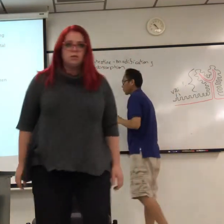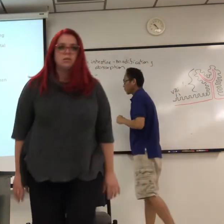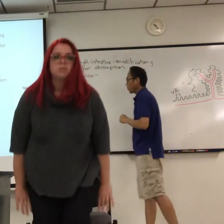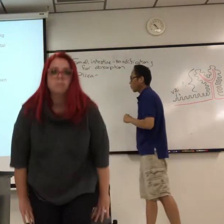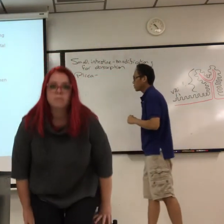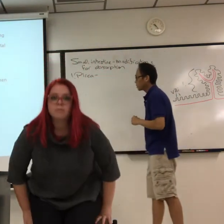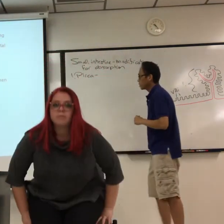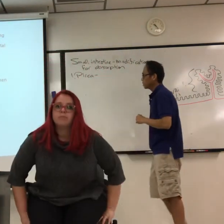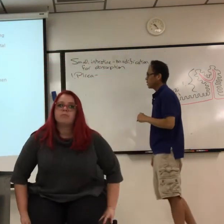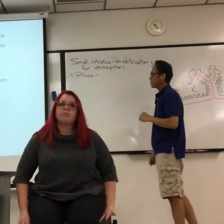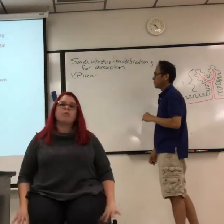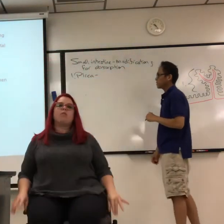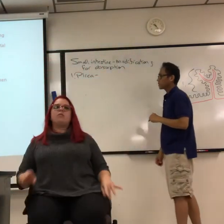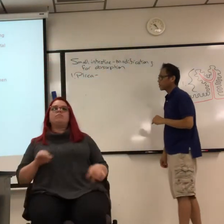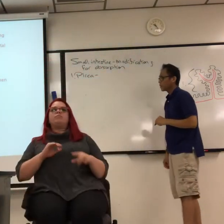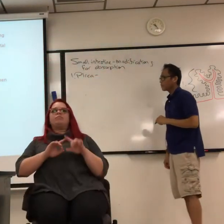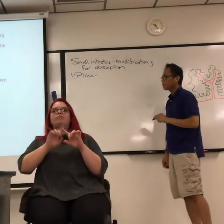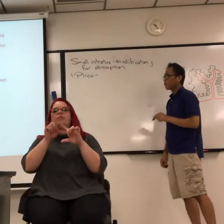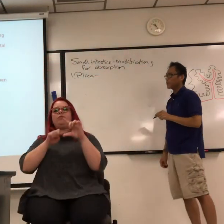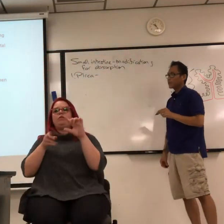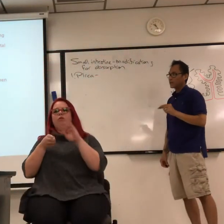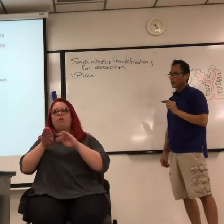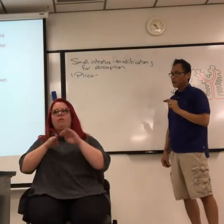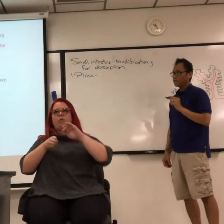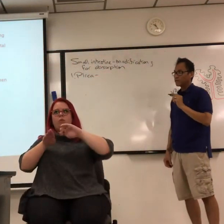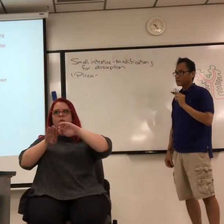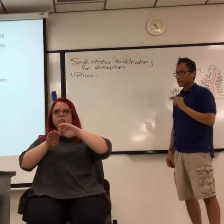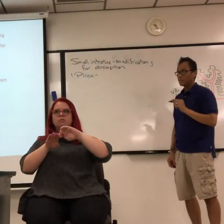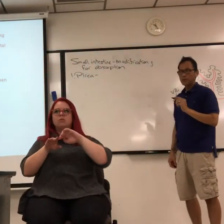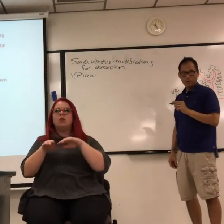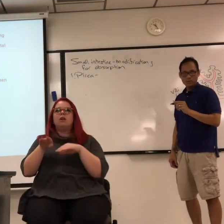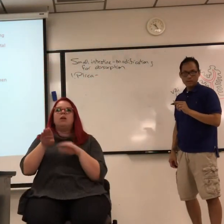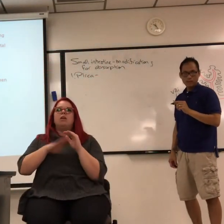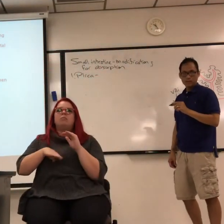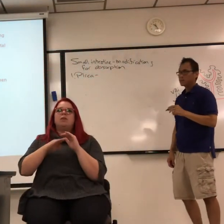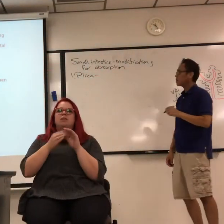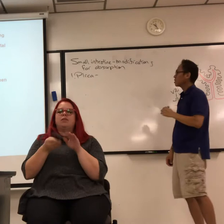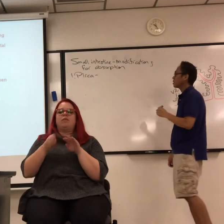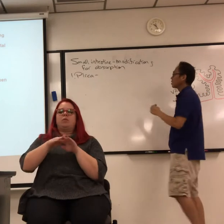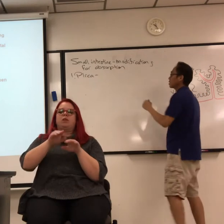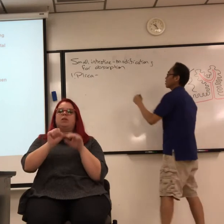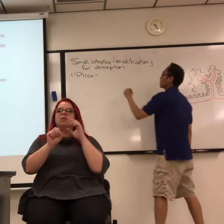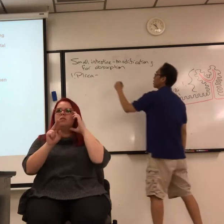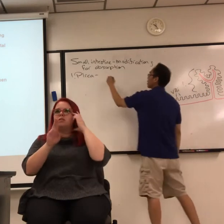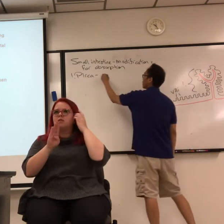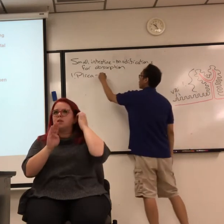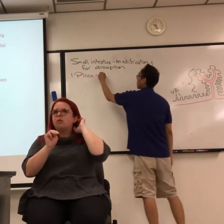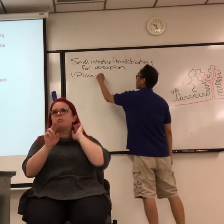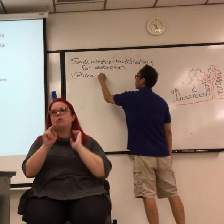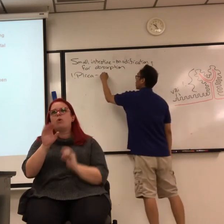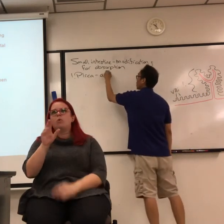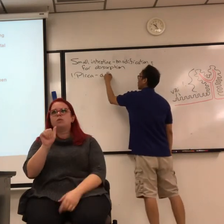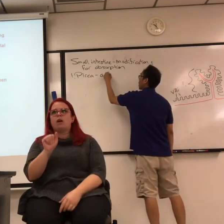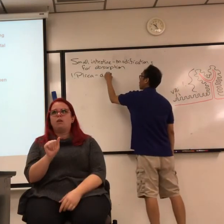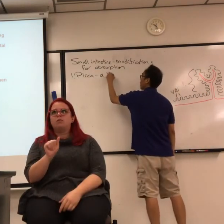That circular fold is basically a folding of the submucosa.